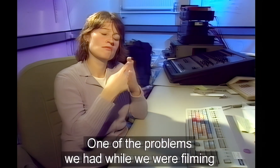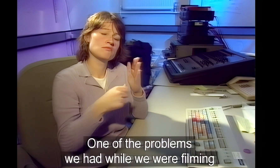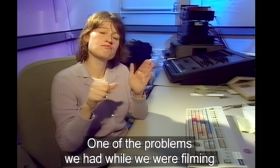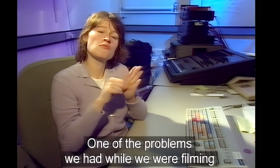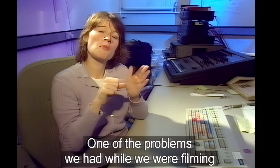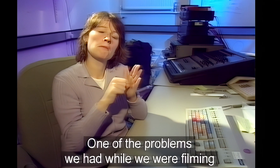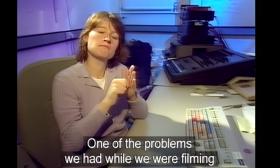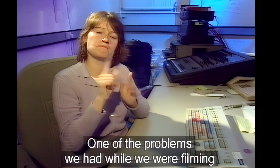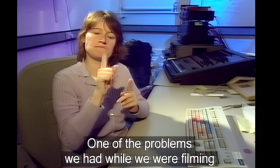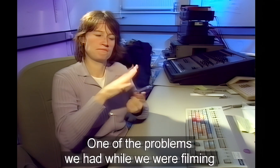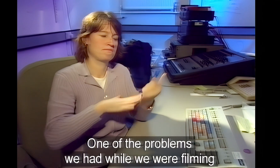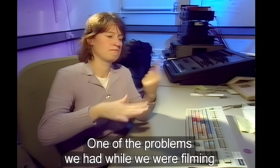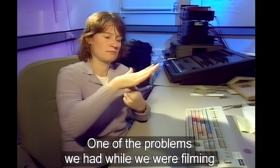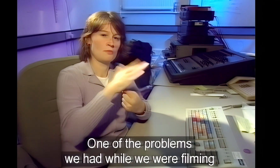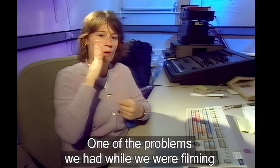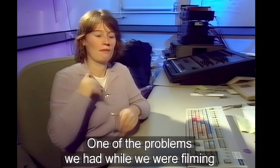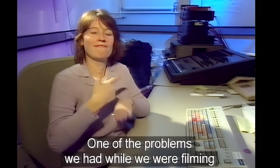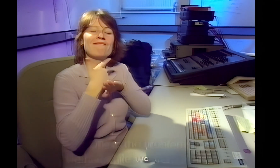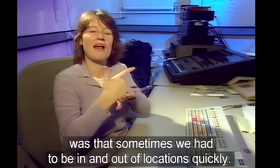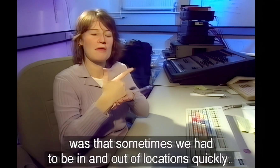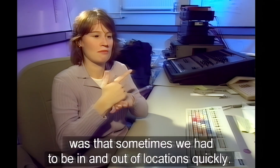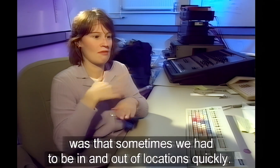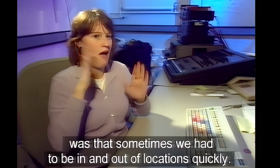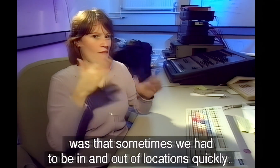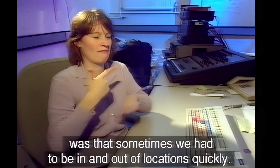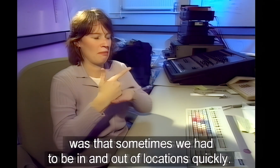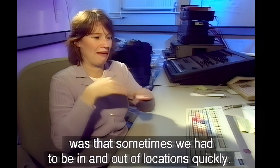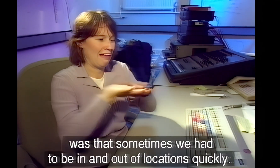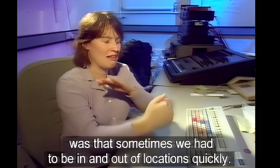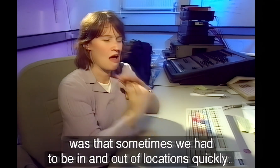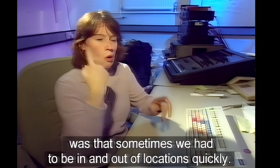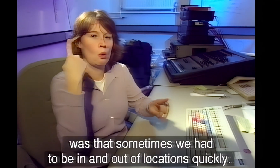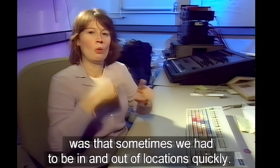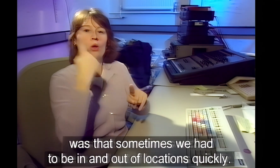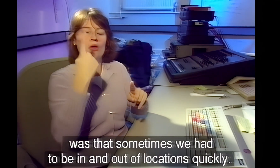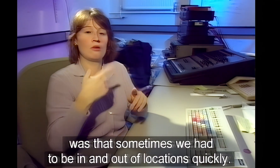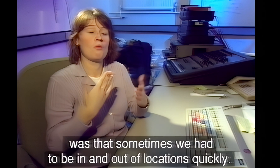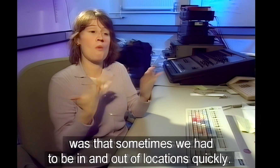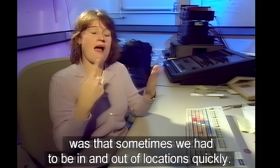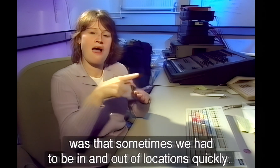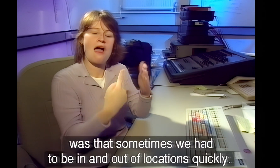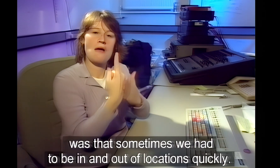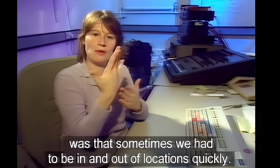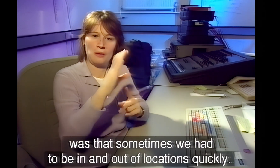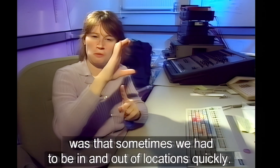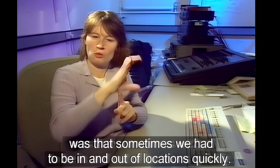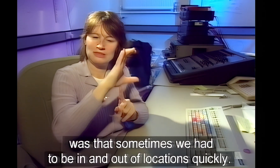One of the problems we had while we were filming was that sometimes we had to be in and out of locations quickly. One example was the